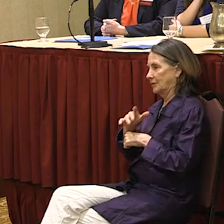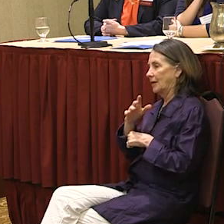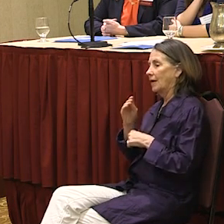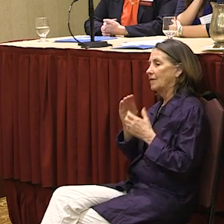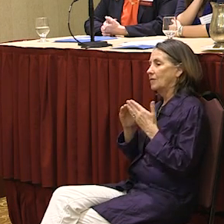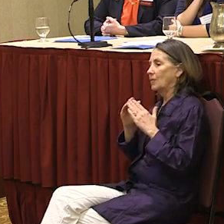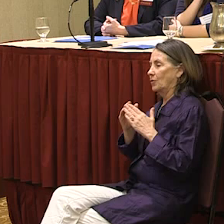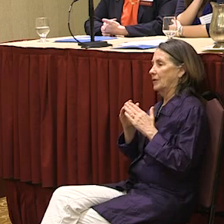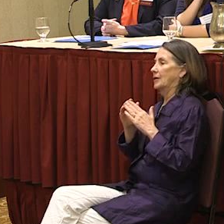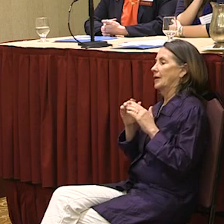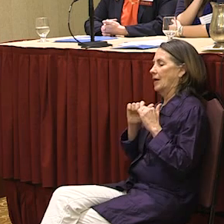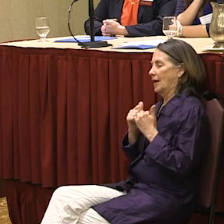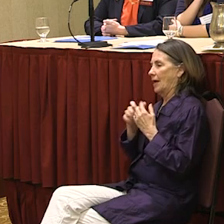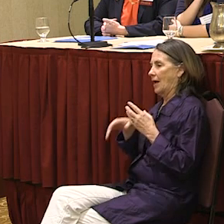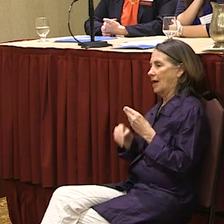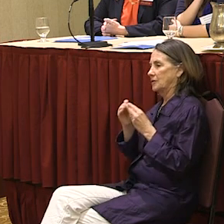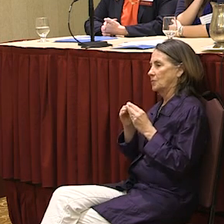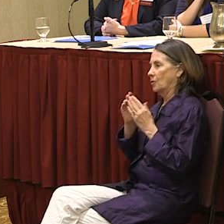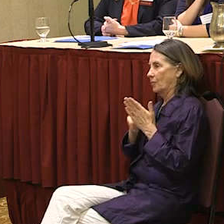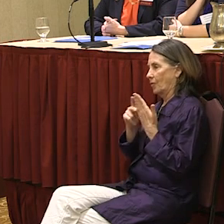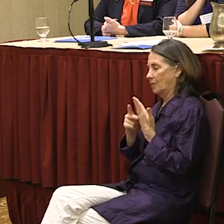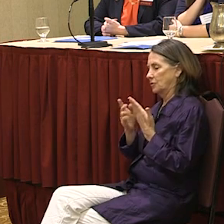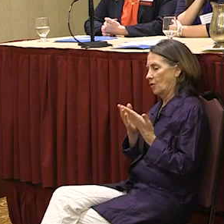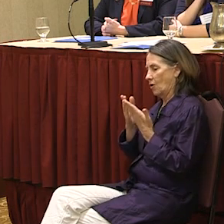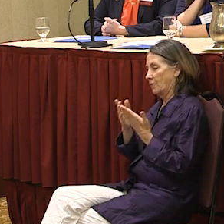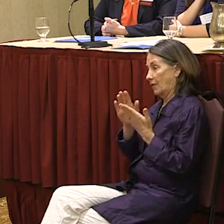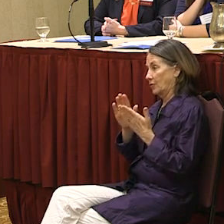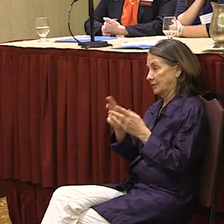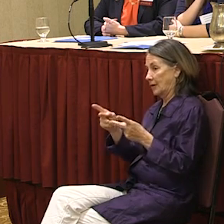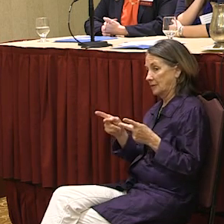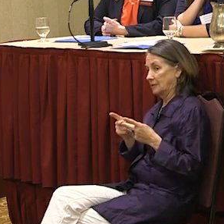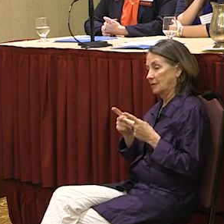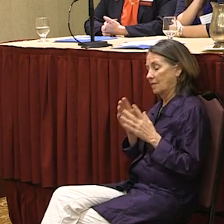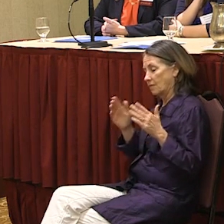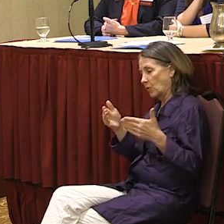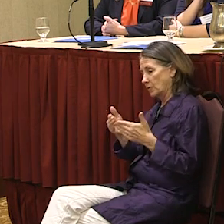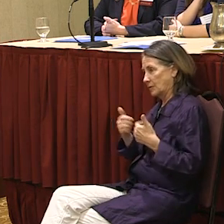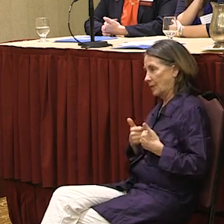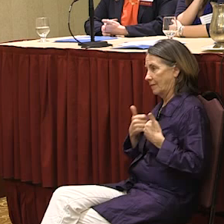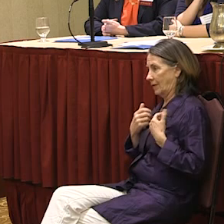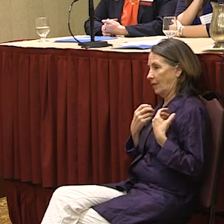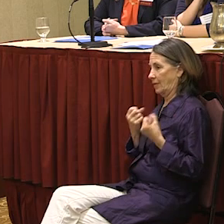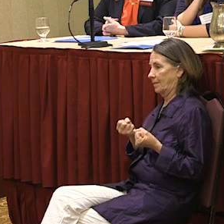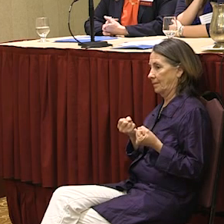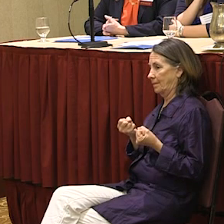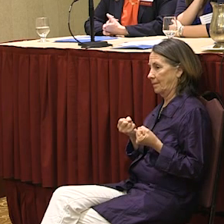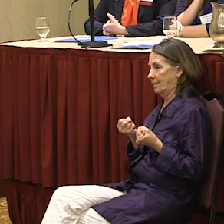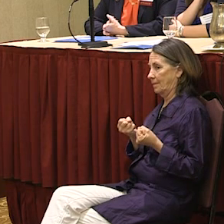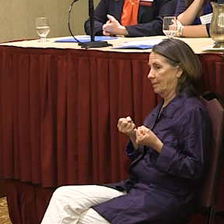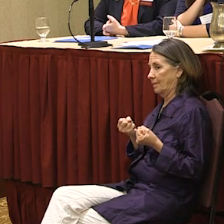community agencies, it adds more programs offered at their sites focused on living healthier.